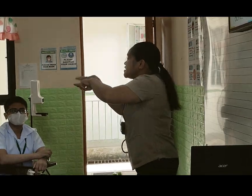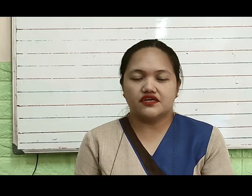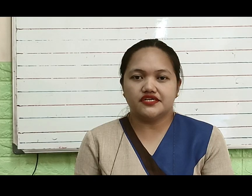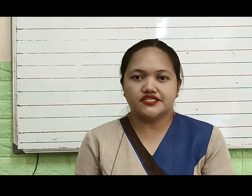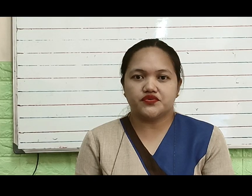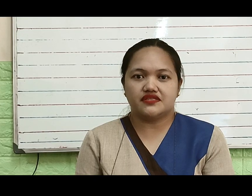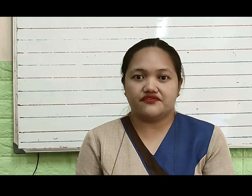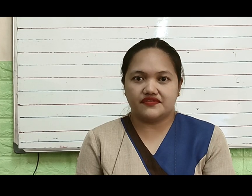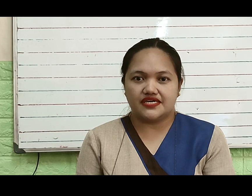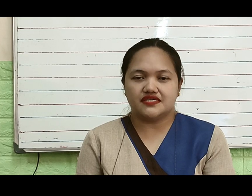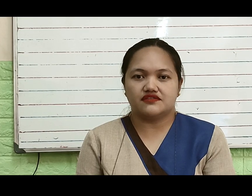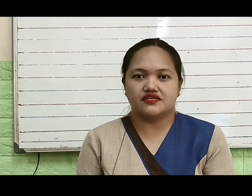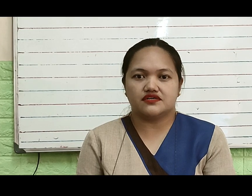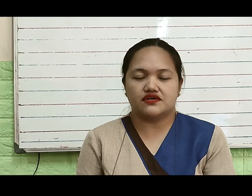teaching learners with deafness and